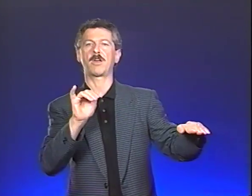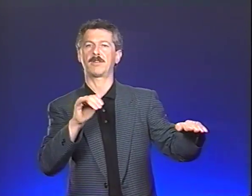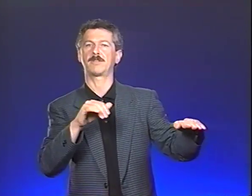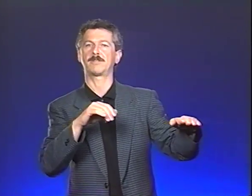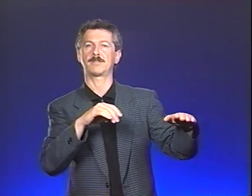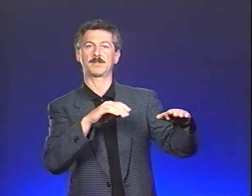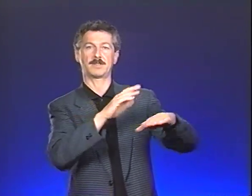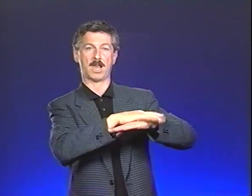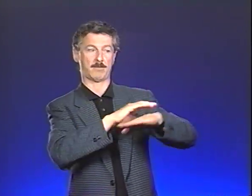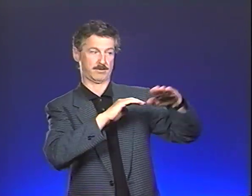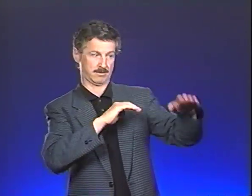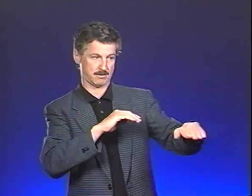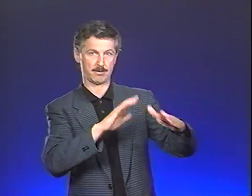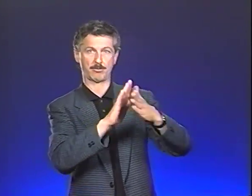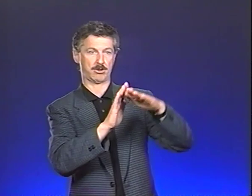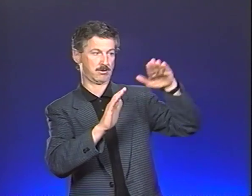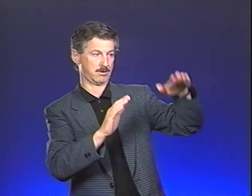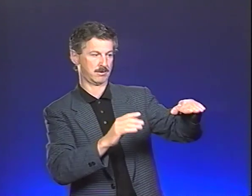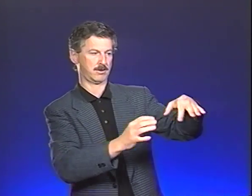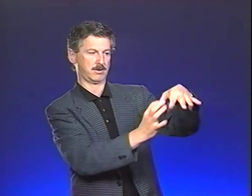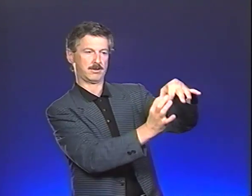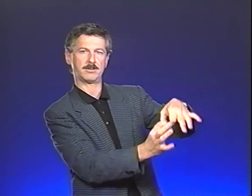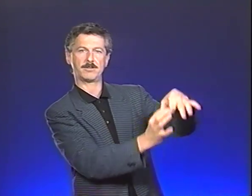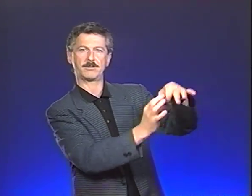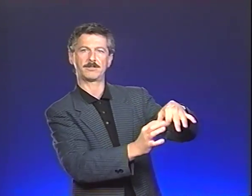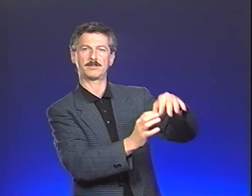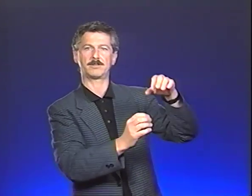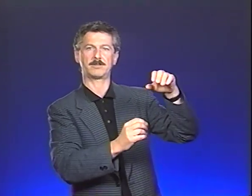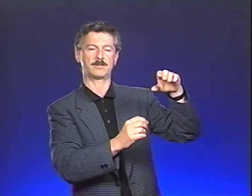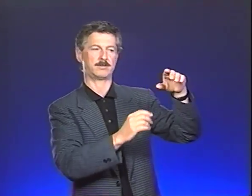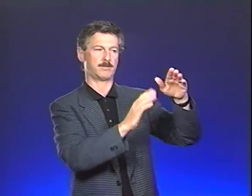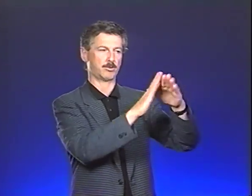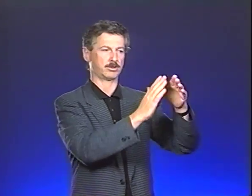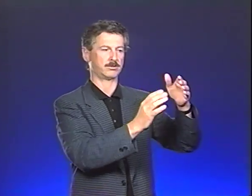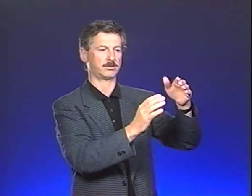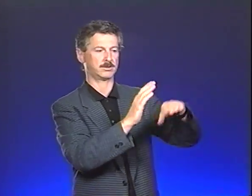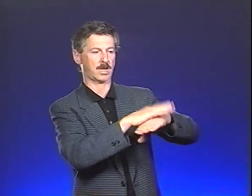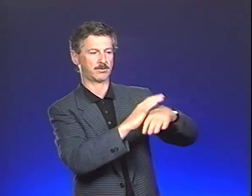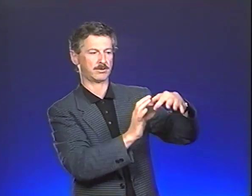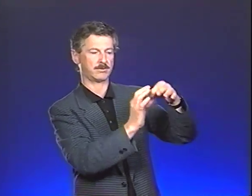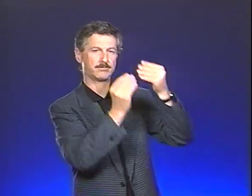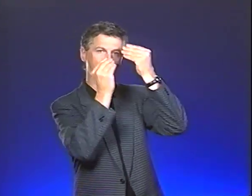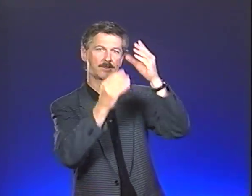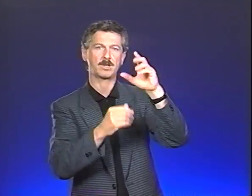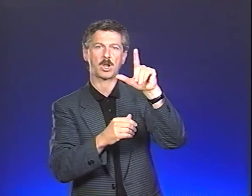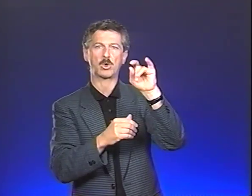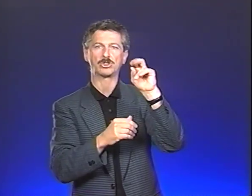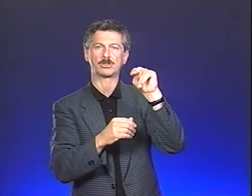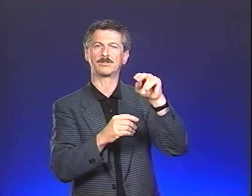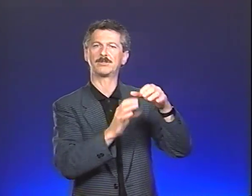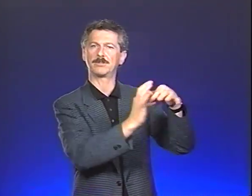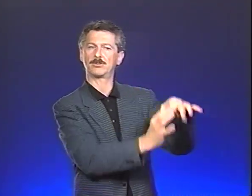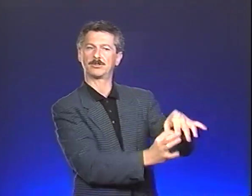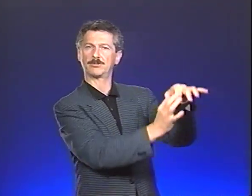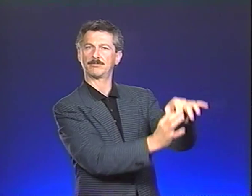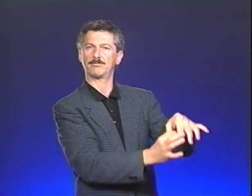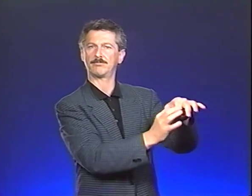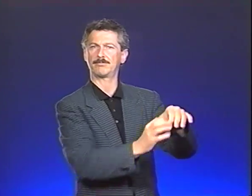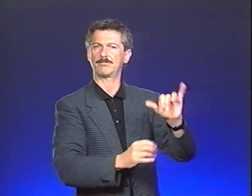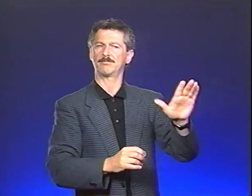sentence, the book is on the table, we see the relationship of the book to the table. The idea of